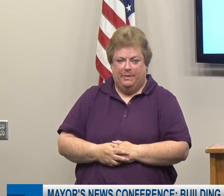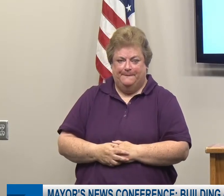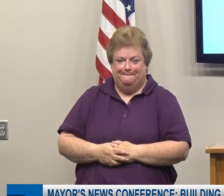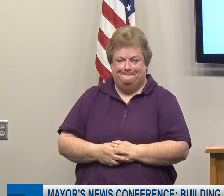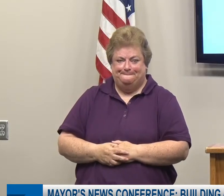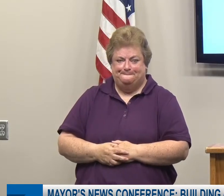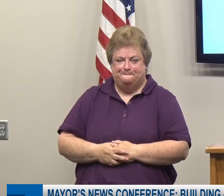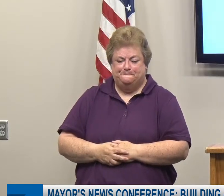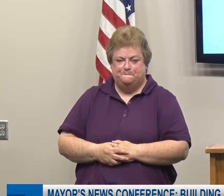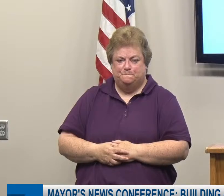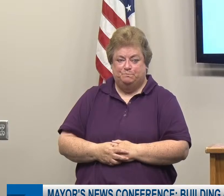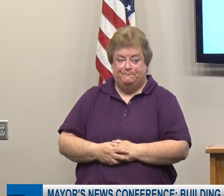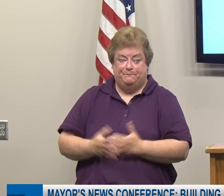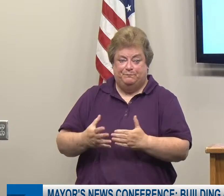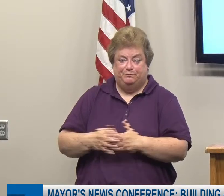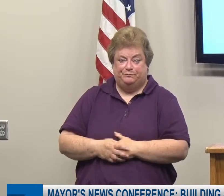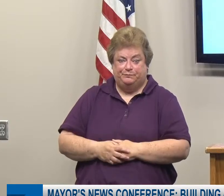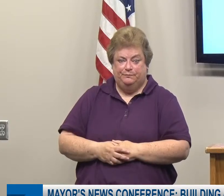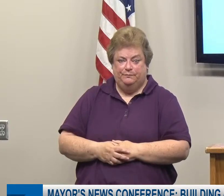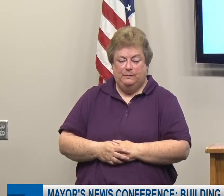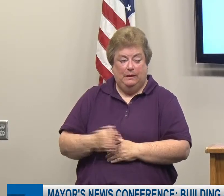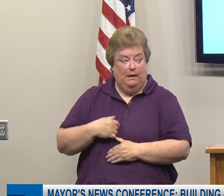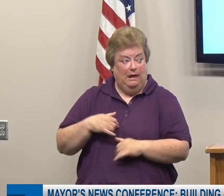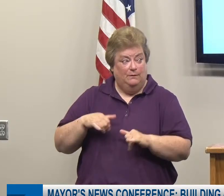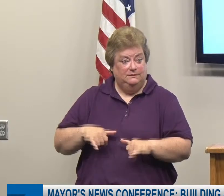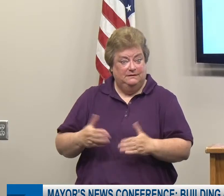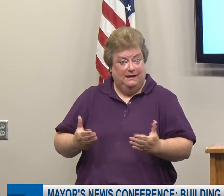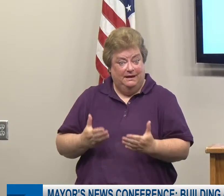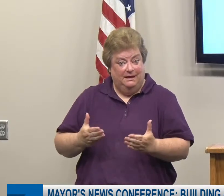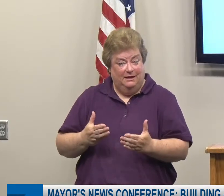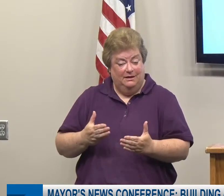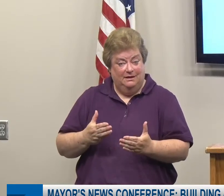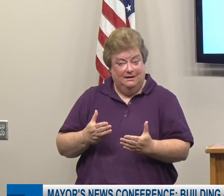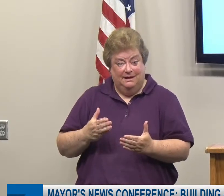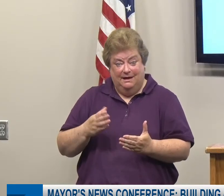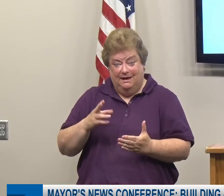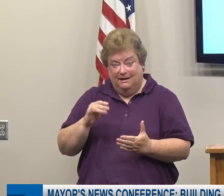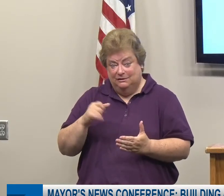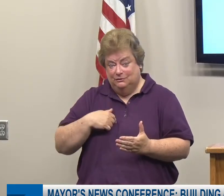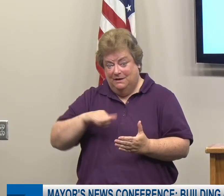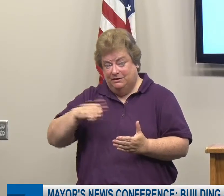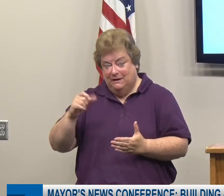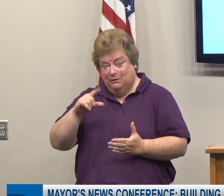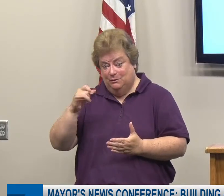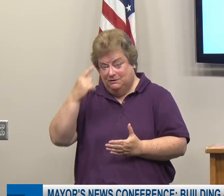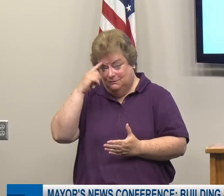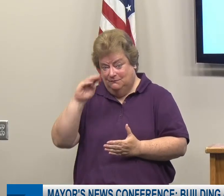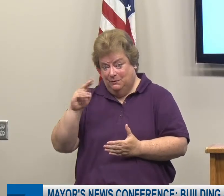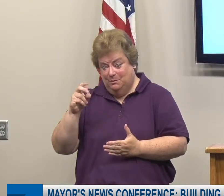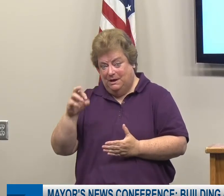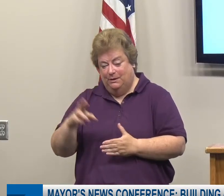And, okay, I'll stay up here until there's a question for the mayor.